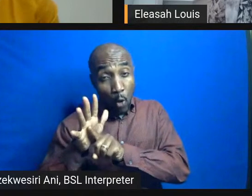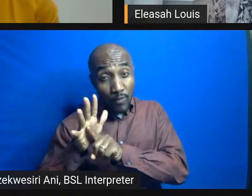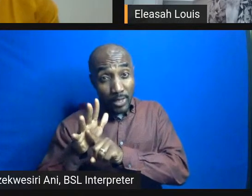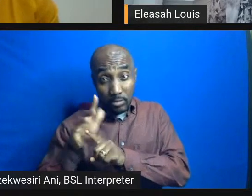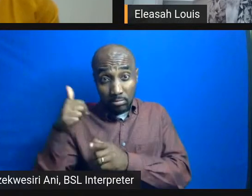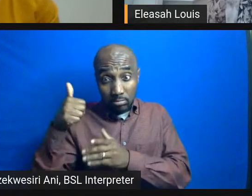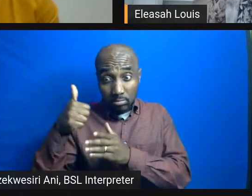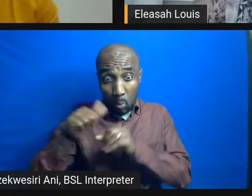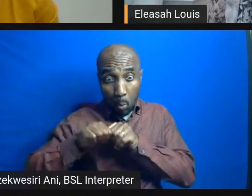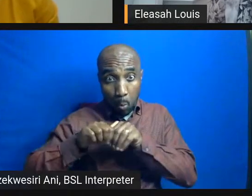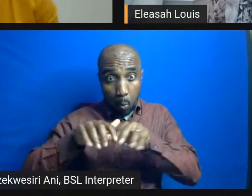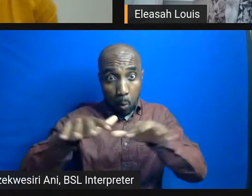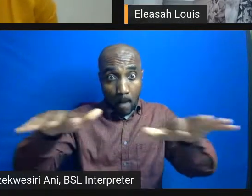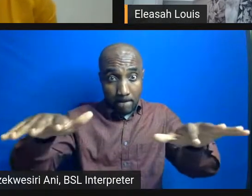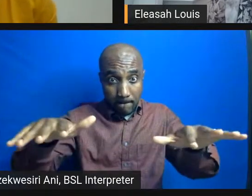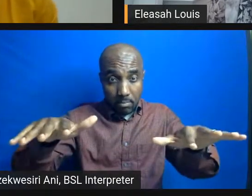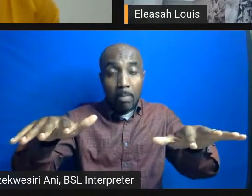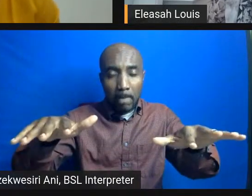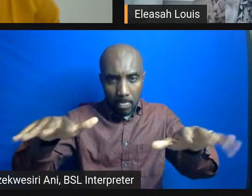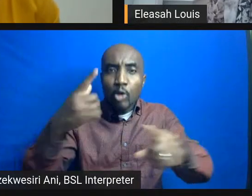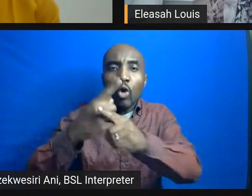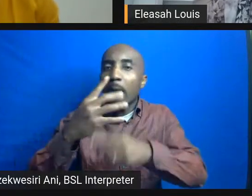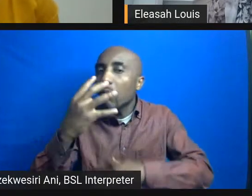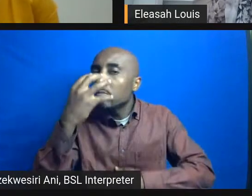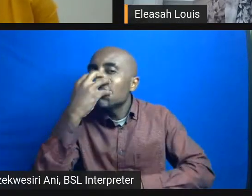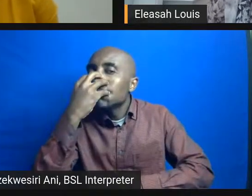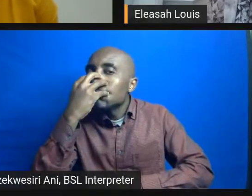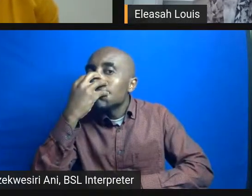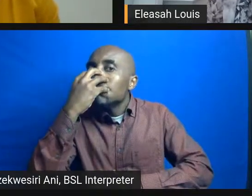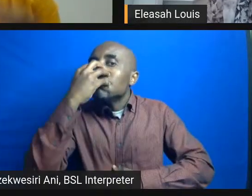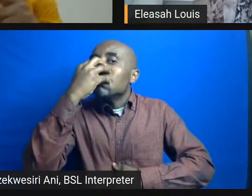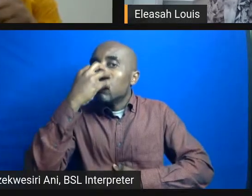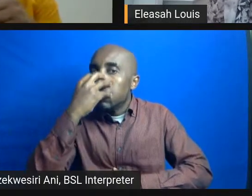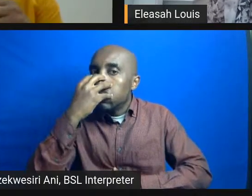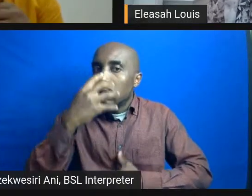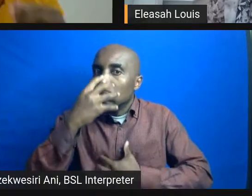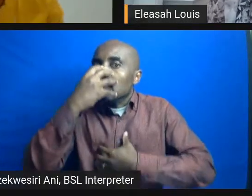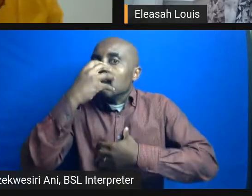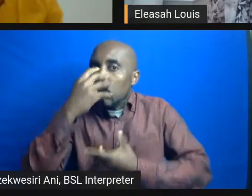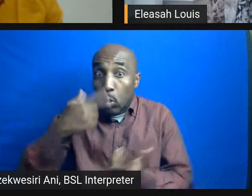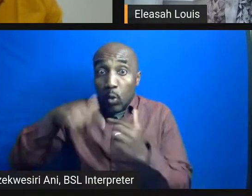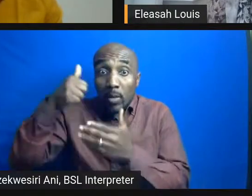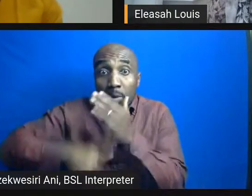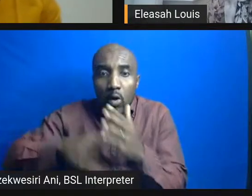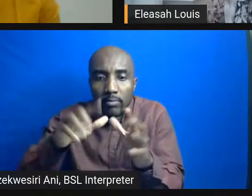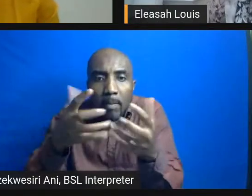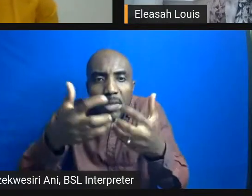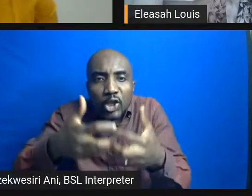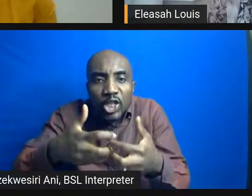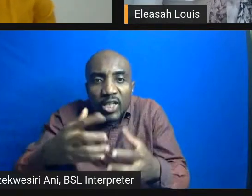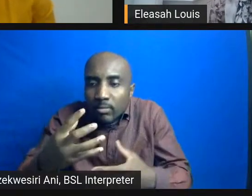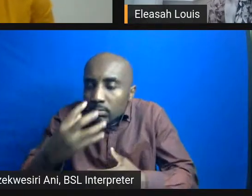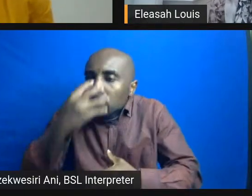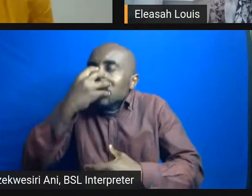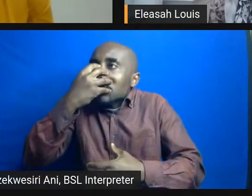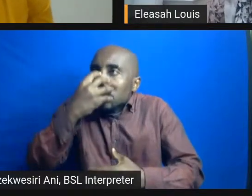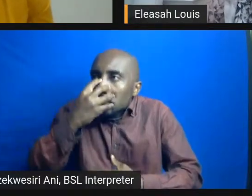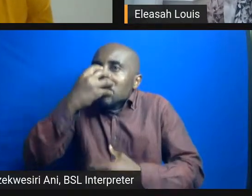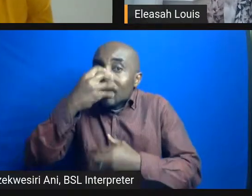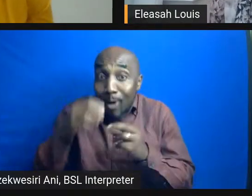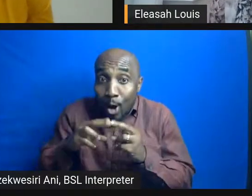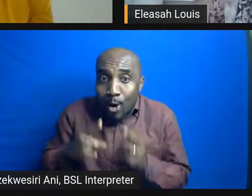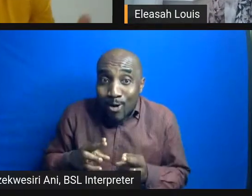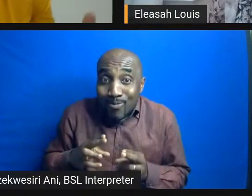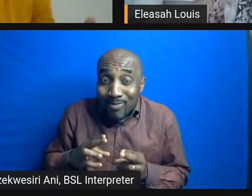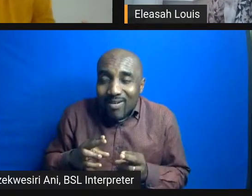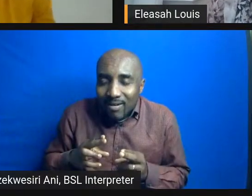about oxygen levels, and we all went out and bought these oximeters. And then